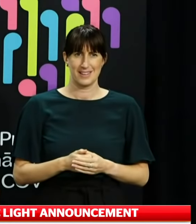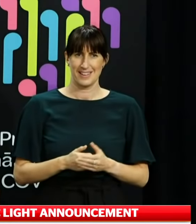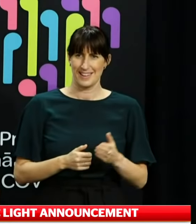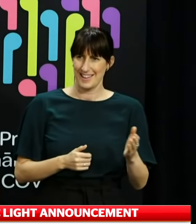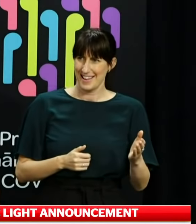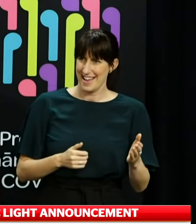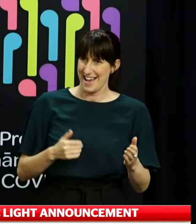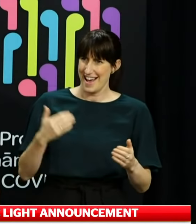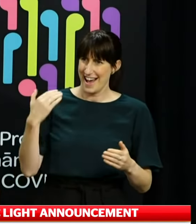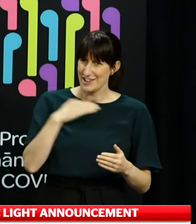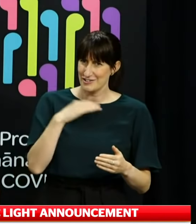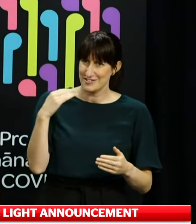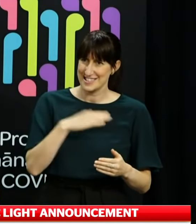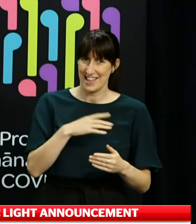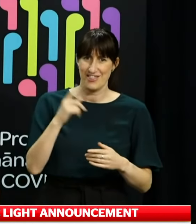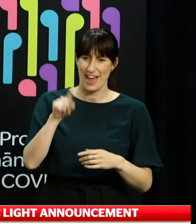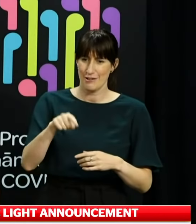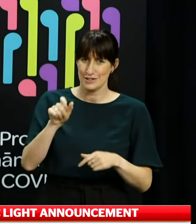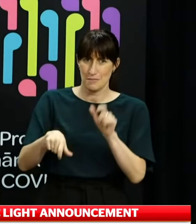are allowed in nightclubs.